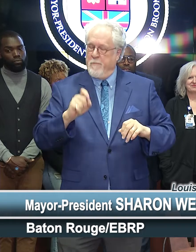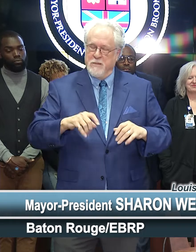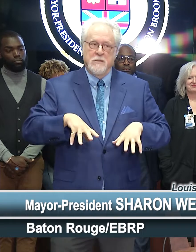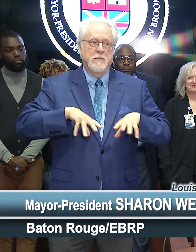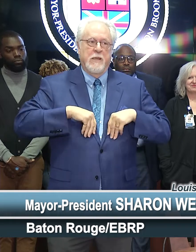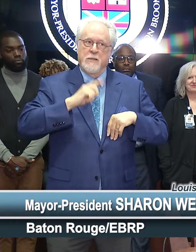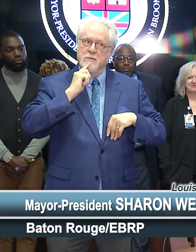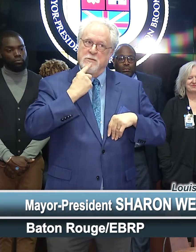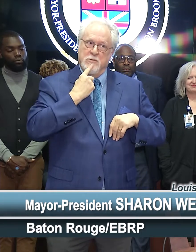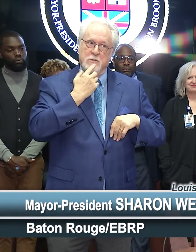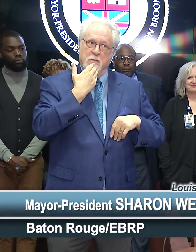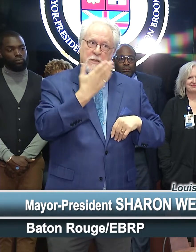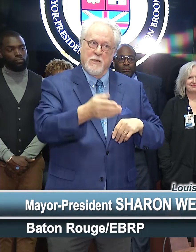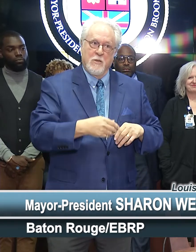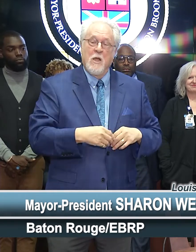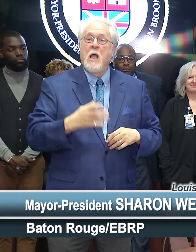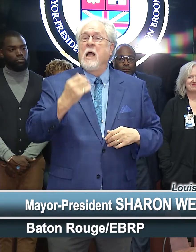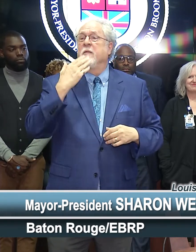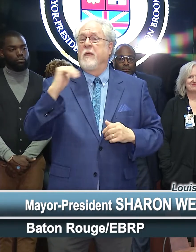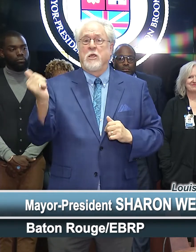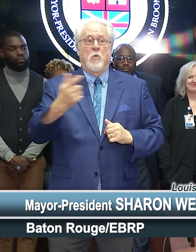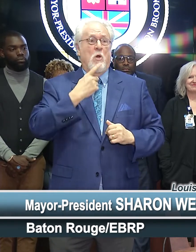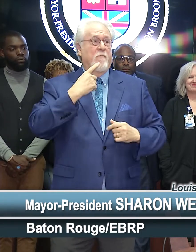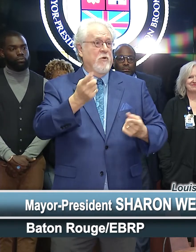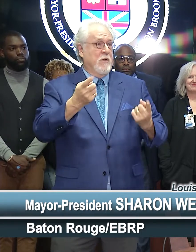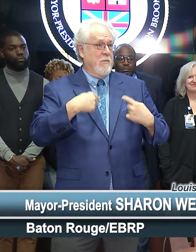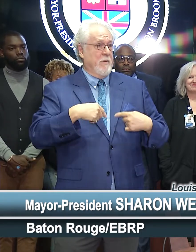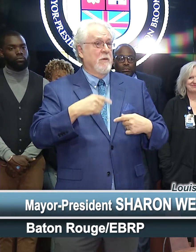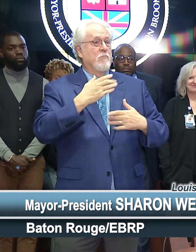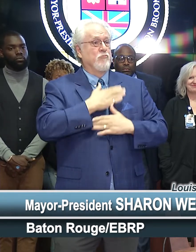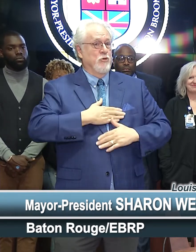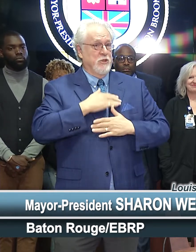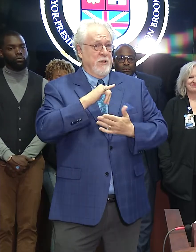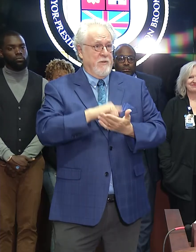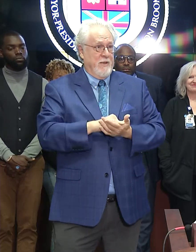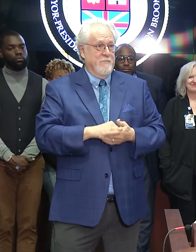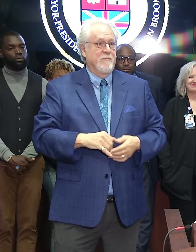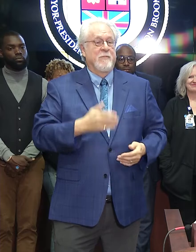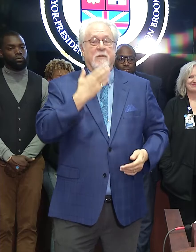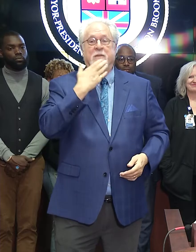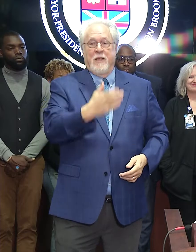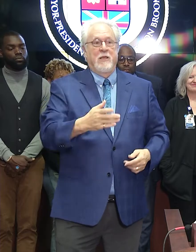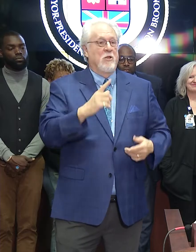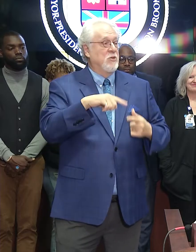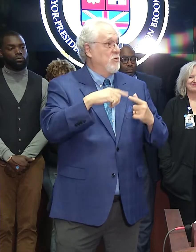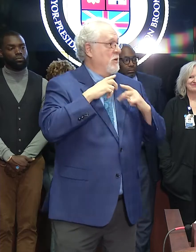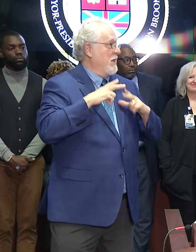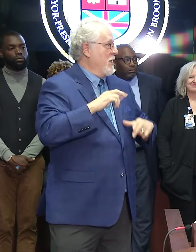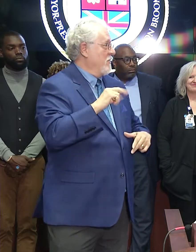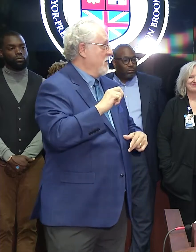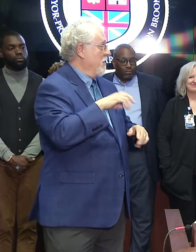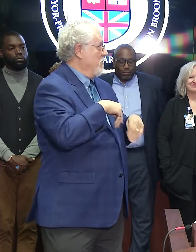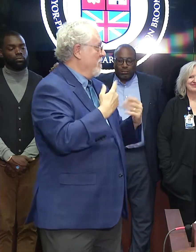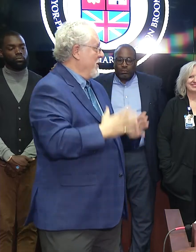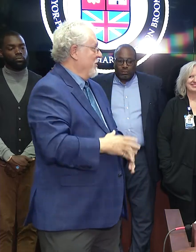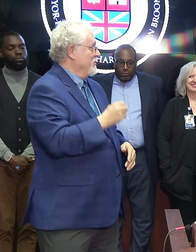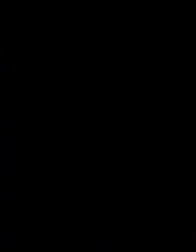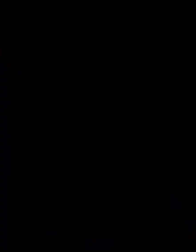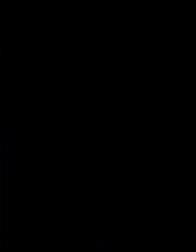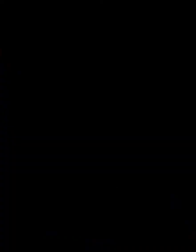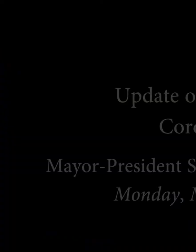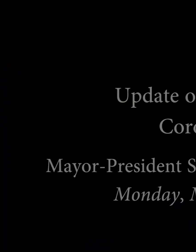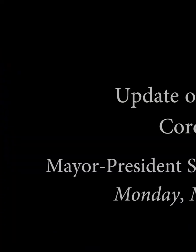seriously. Thank you so much. And thank you all for being here today. I really appreciate it. Thank you to our healthcare providers and all who are here.